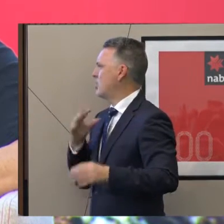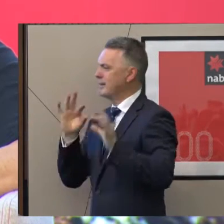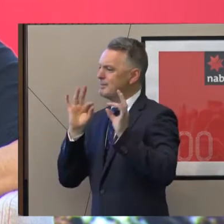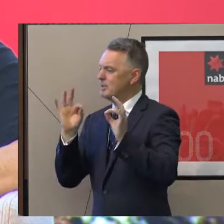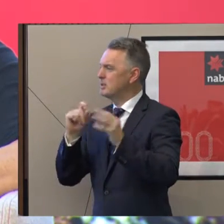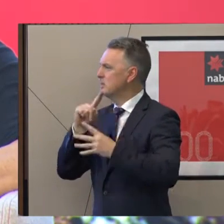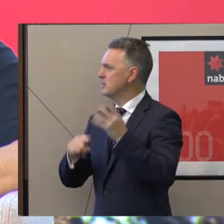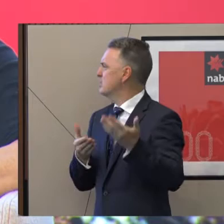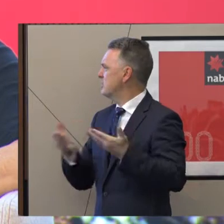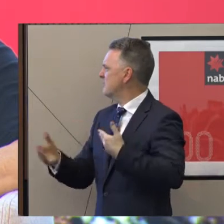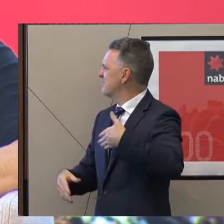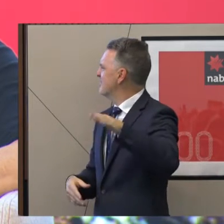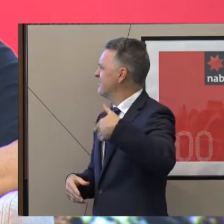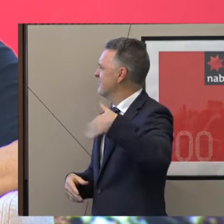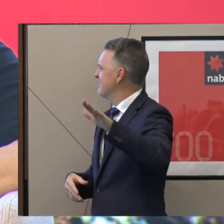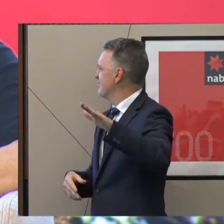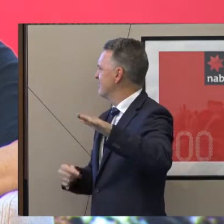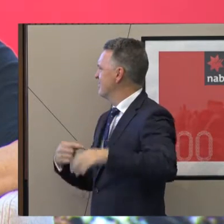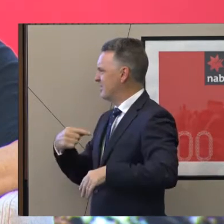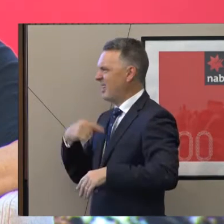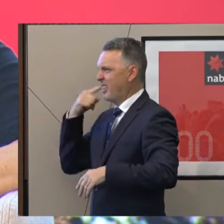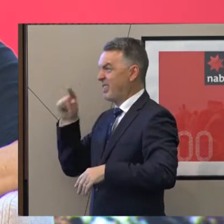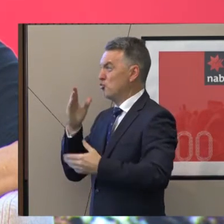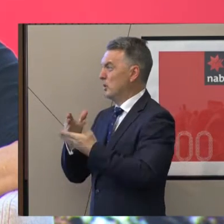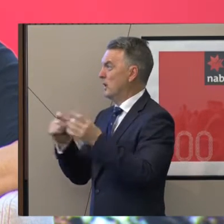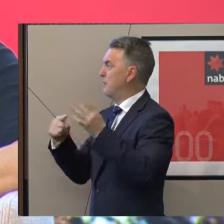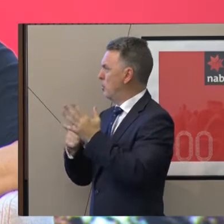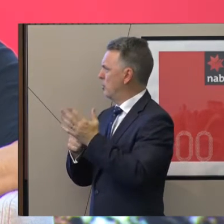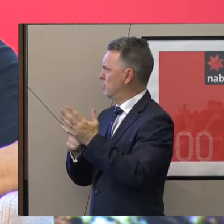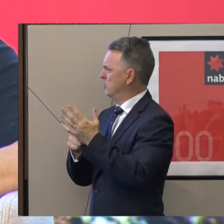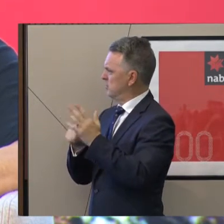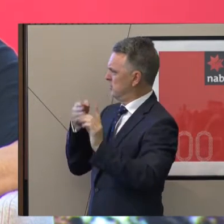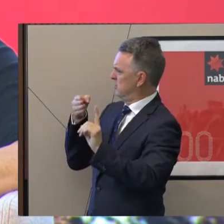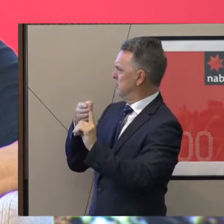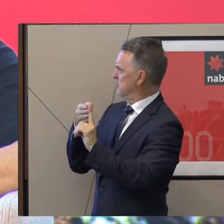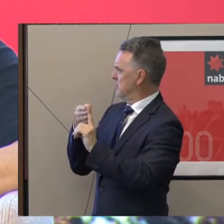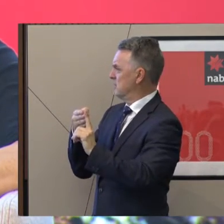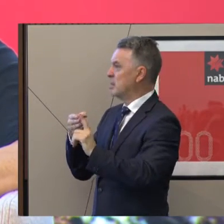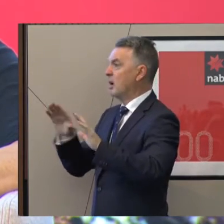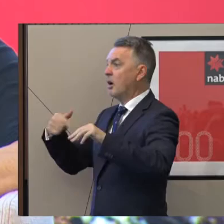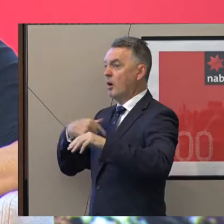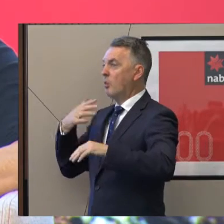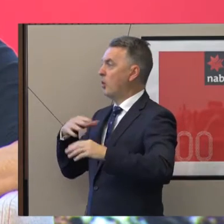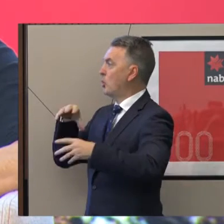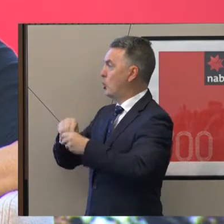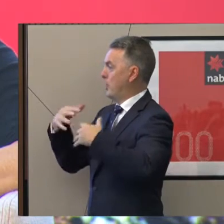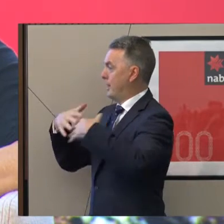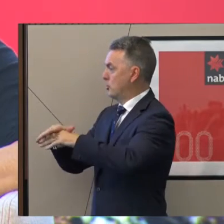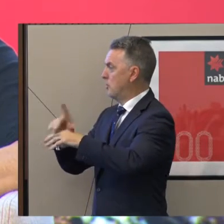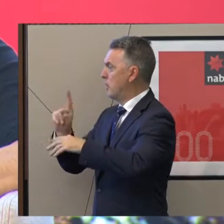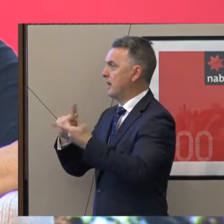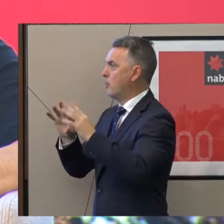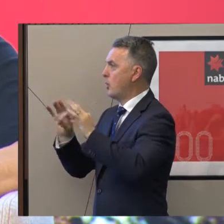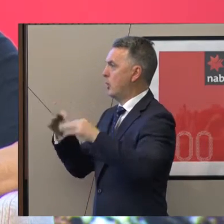disability services. That I think that's a really, really important crutch. We talked about being included in the mainstream. If we're not included in